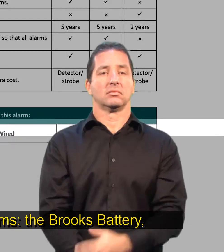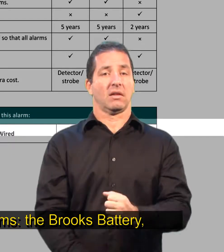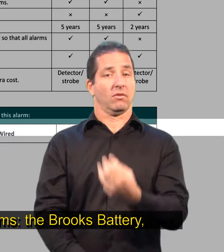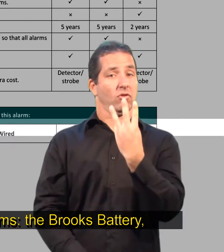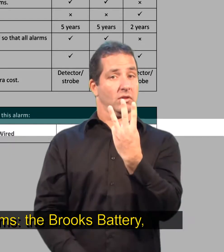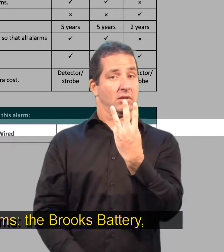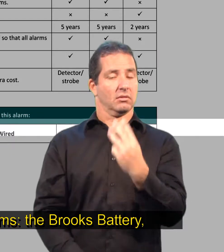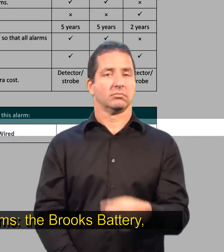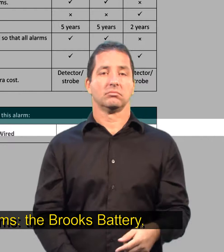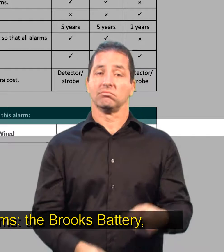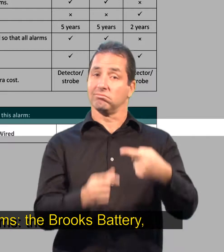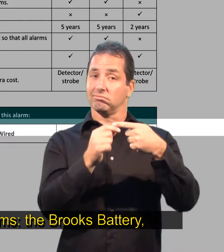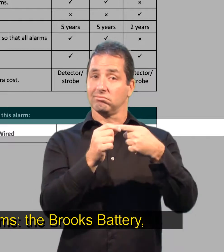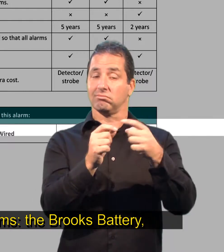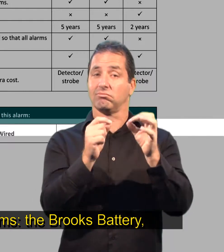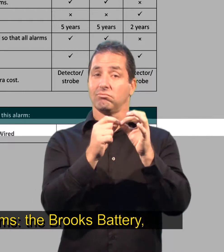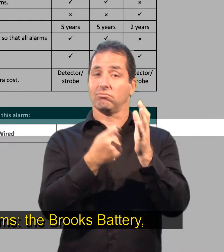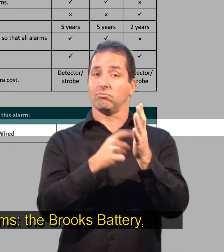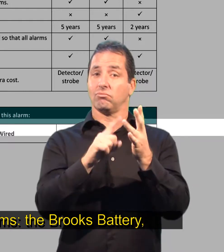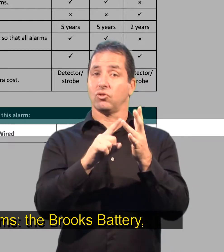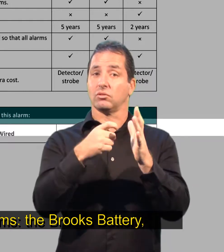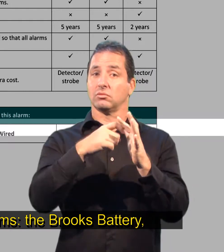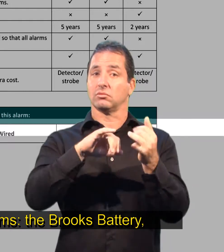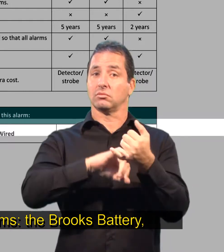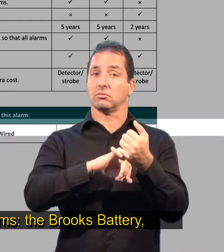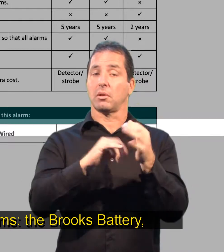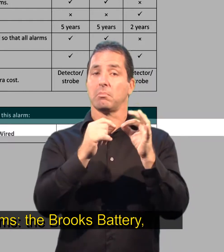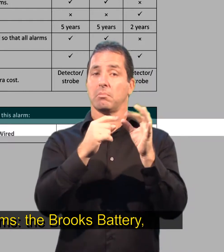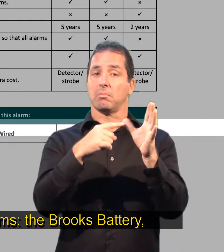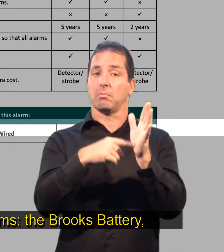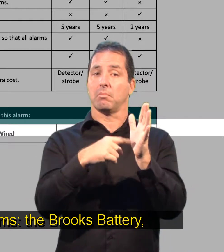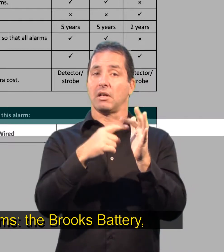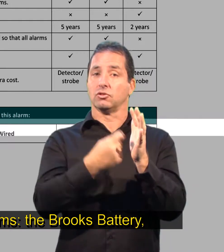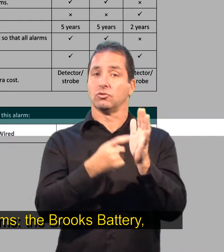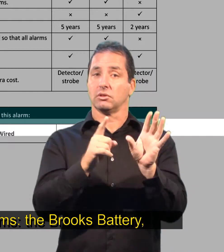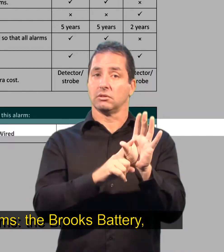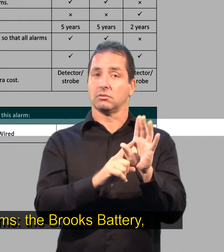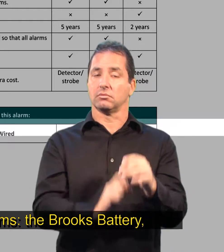There are 3 alarms: the Brooks battery,